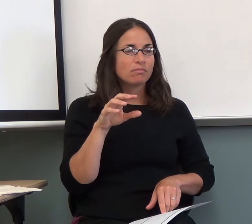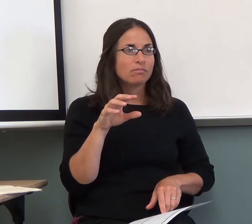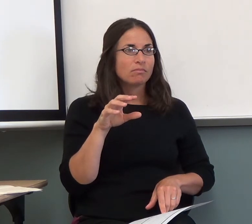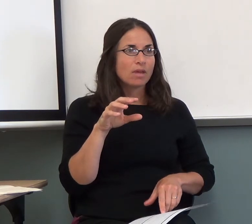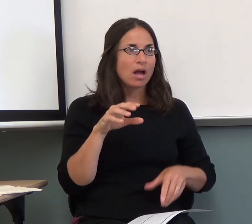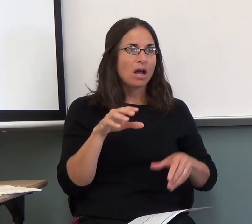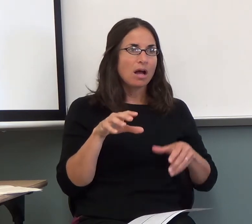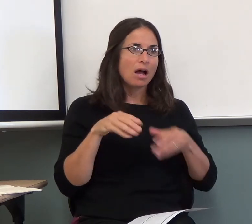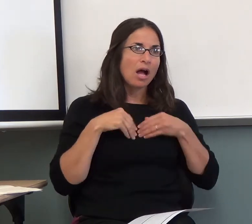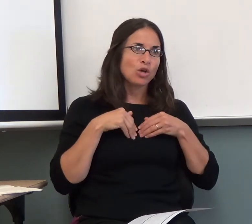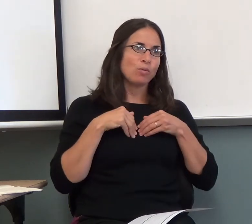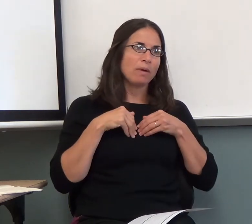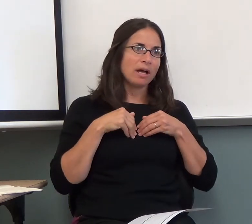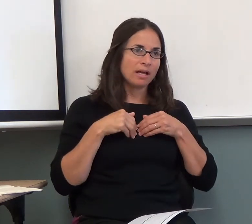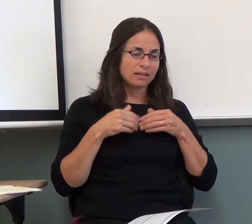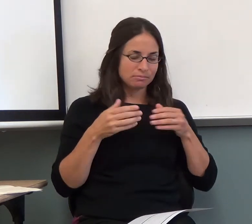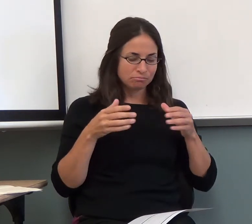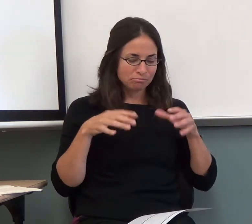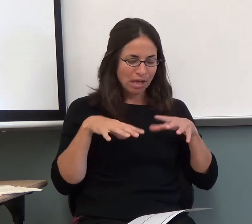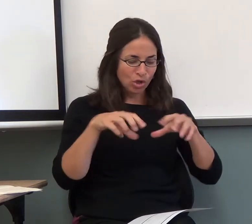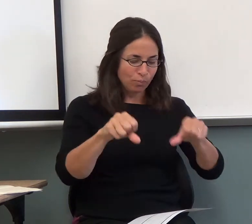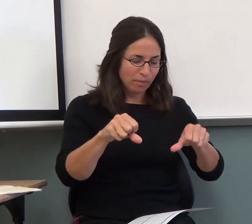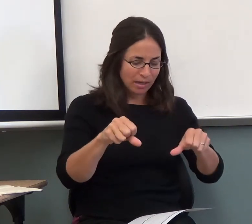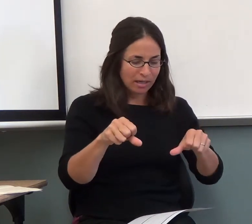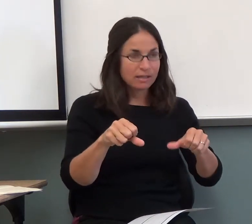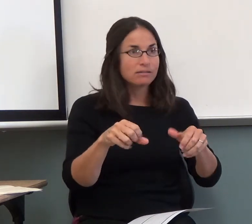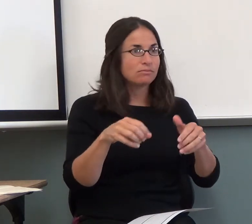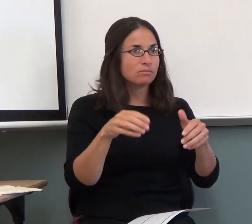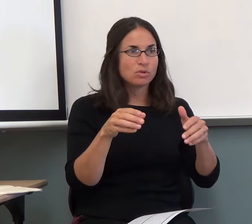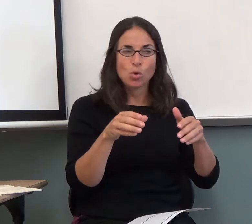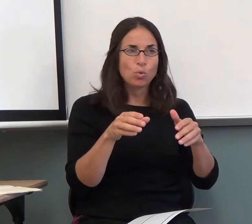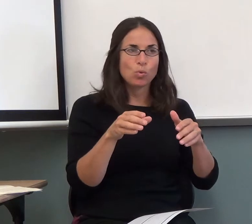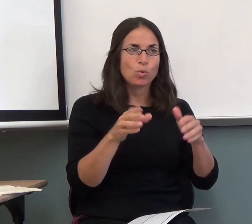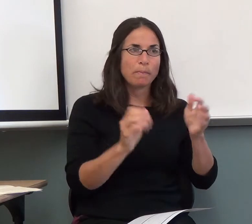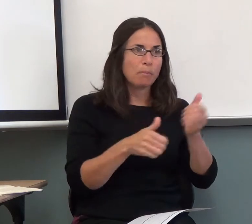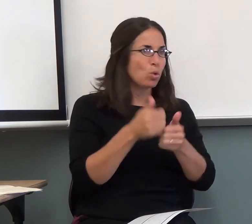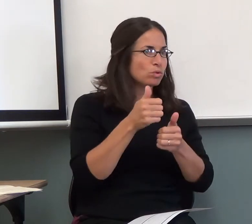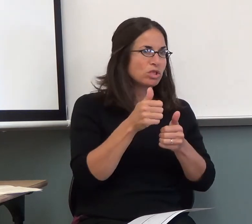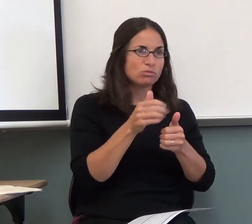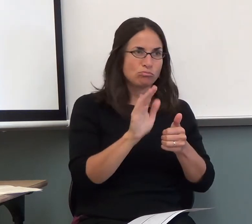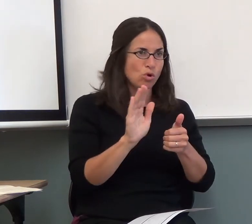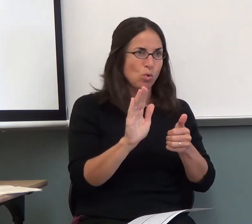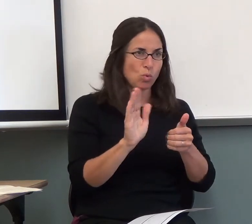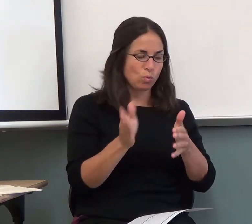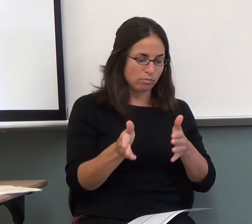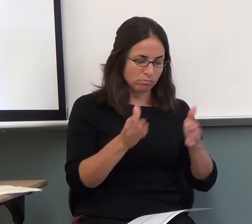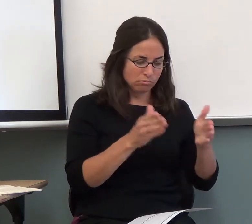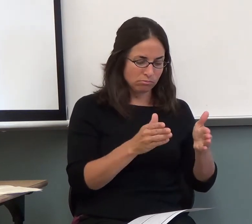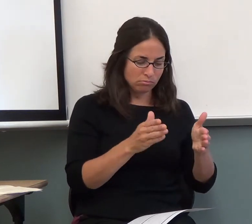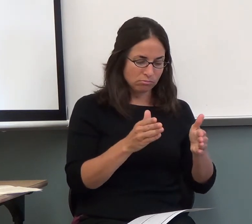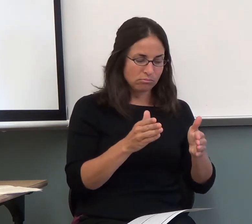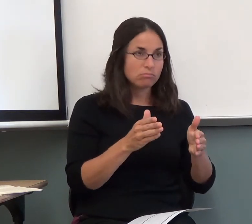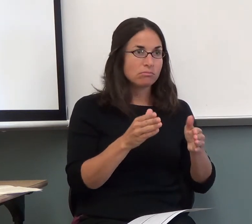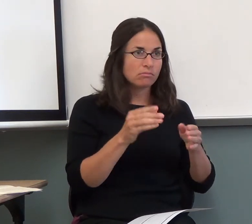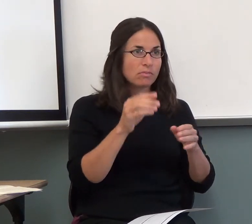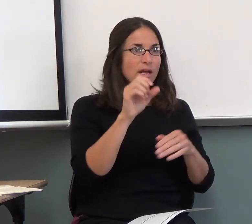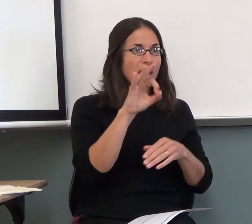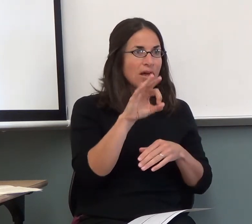that a thing? No. Most? Most is a. No, not in this case, we're not gonna keep that, that's not, how about of the south? What about